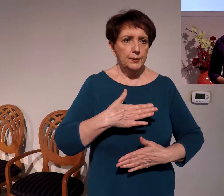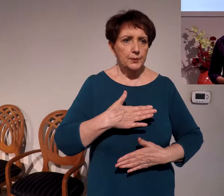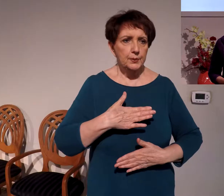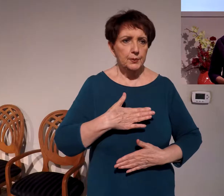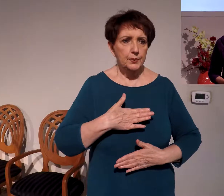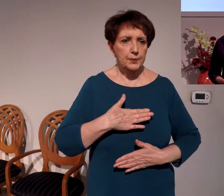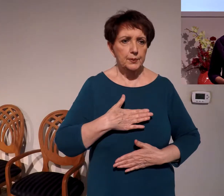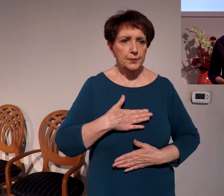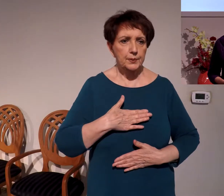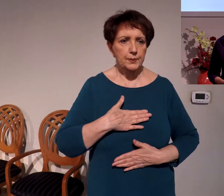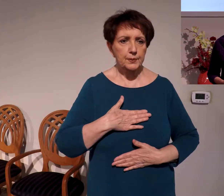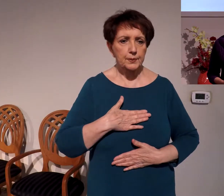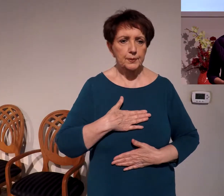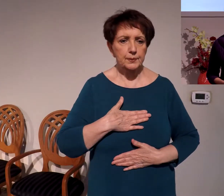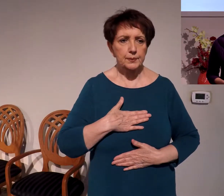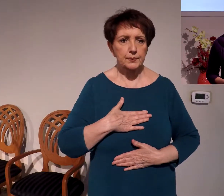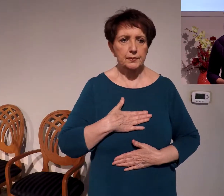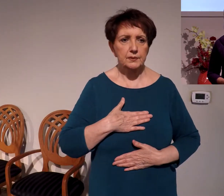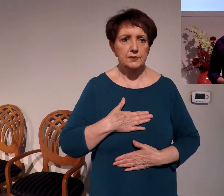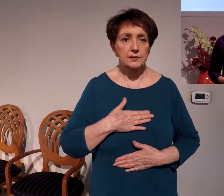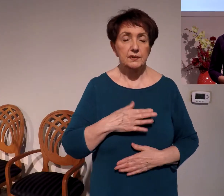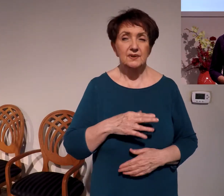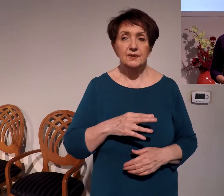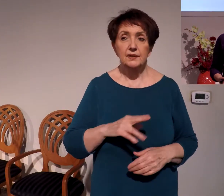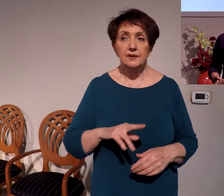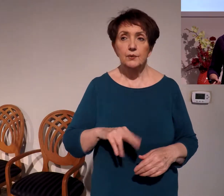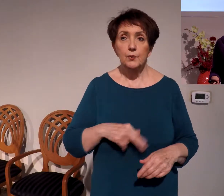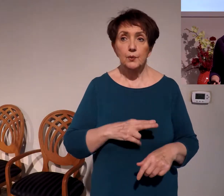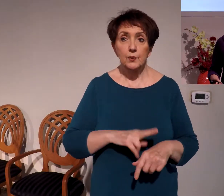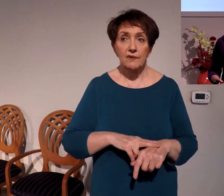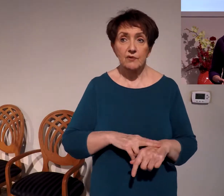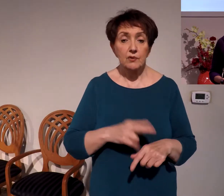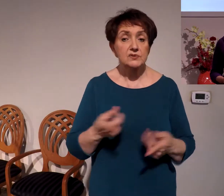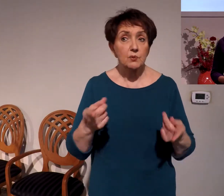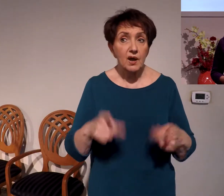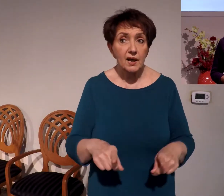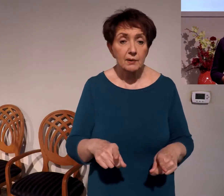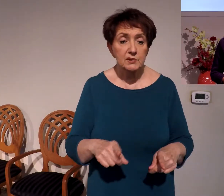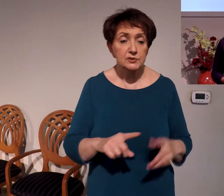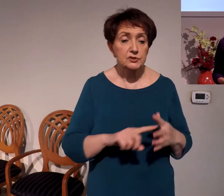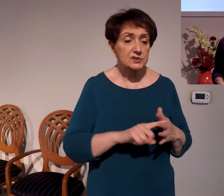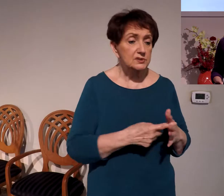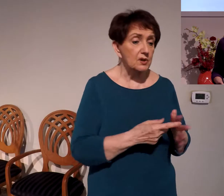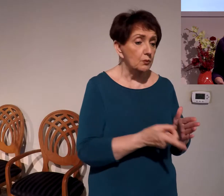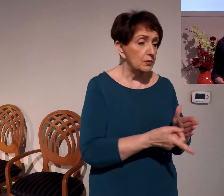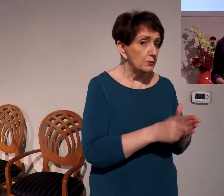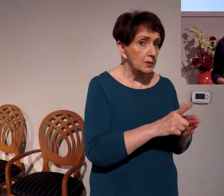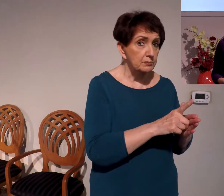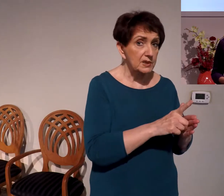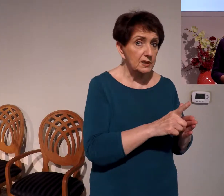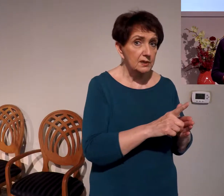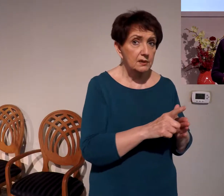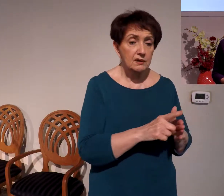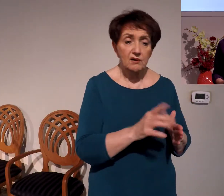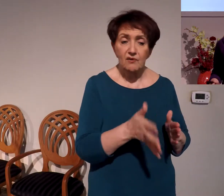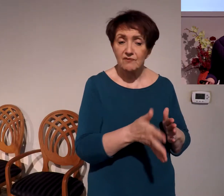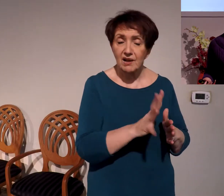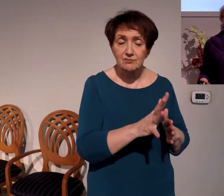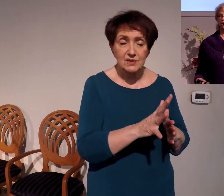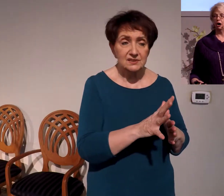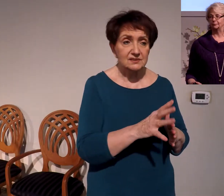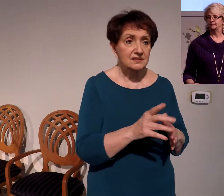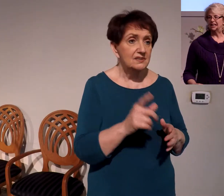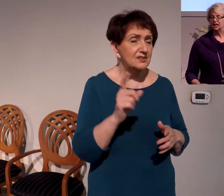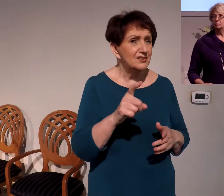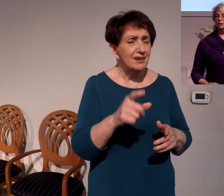And what happens, of course, when we can start with a 1-minute meditation. We can do a 5-minute meditation. It doesn't have to be huge